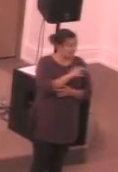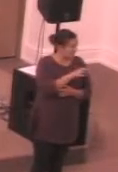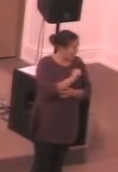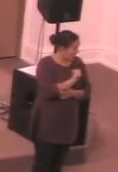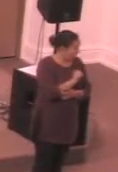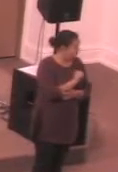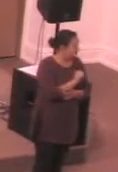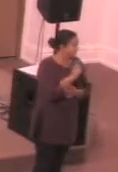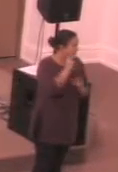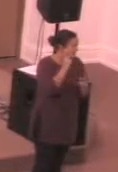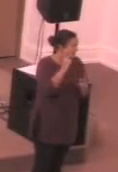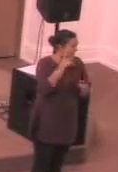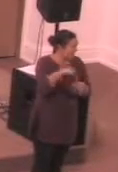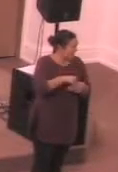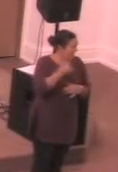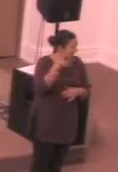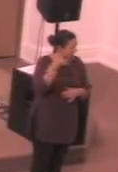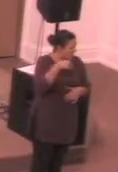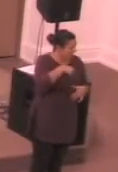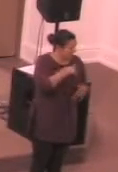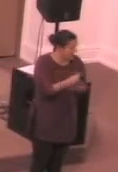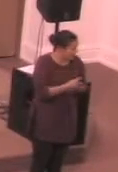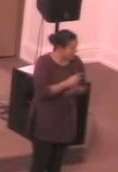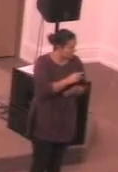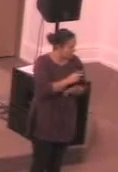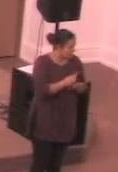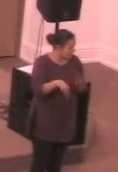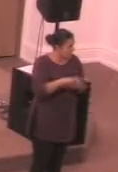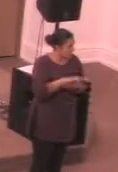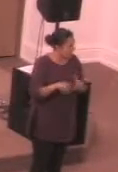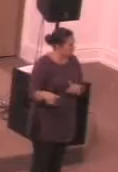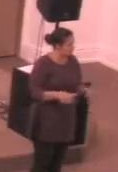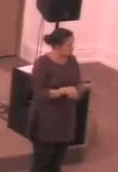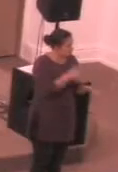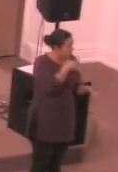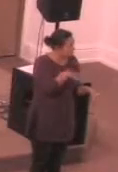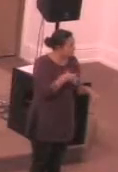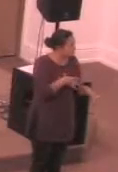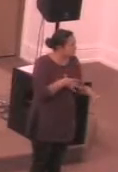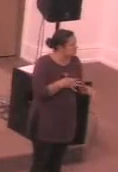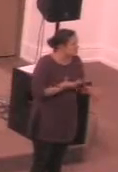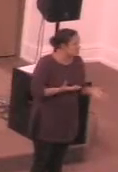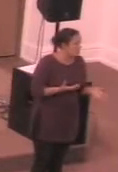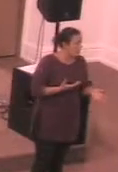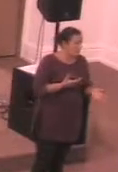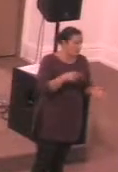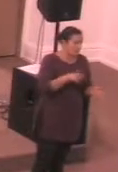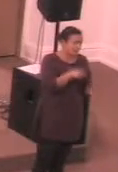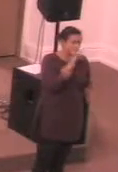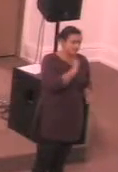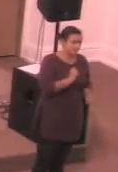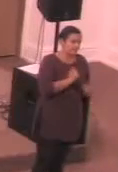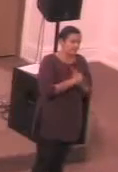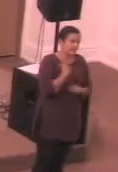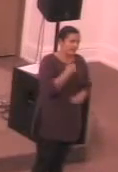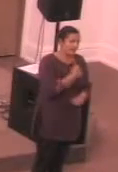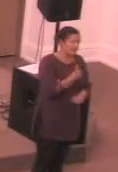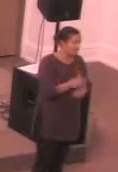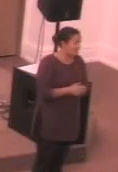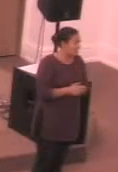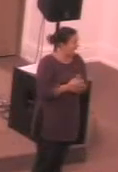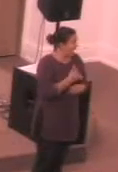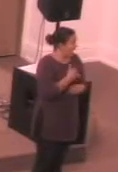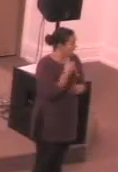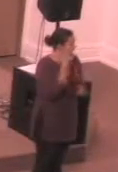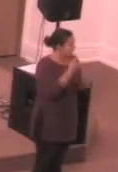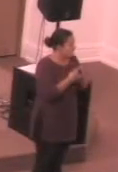week. So pray for them, and I guess you have to put up with us. I was thinking about praise and worship tonight, and,